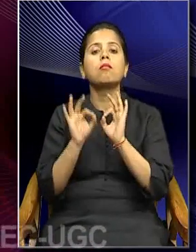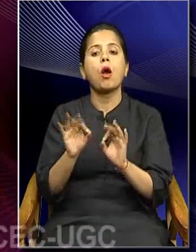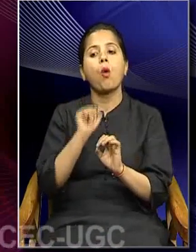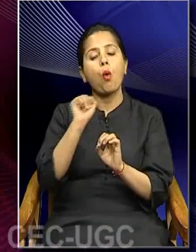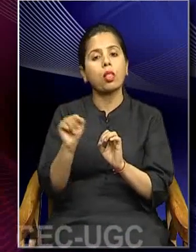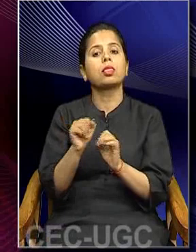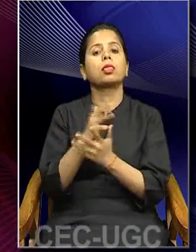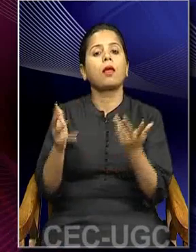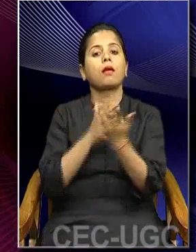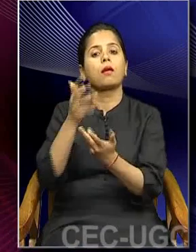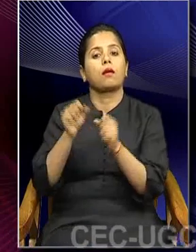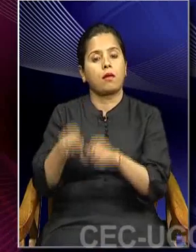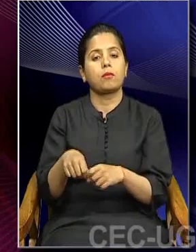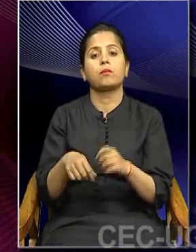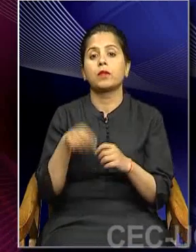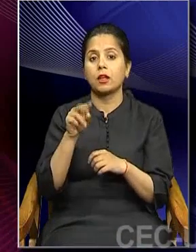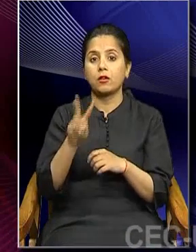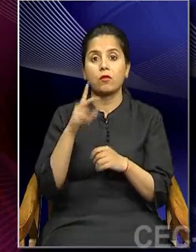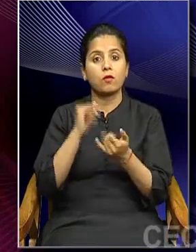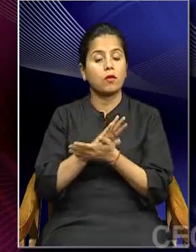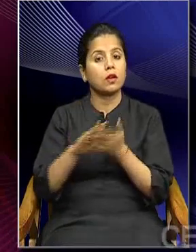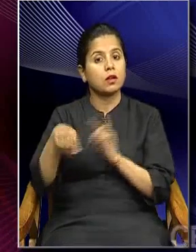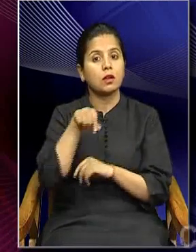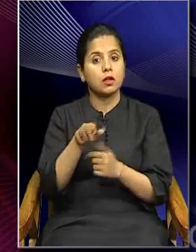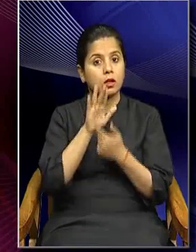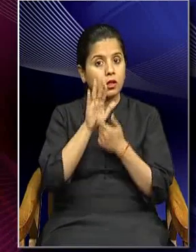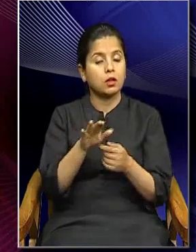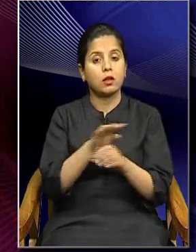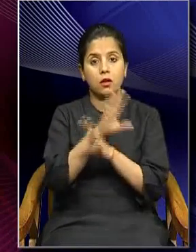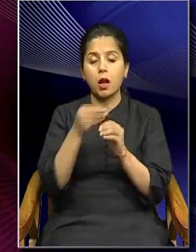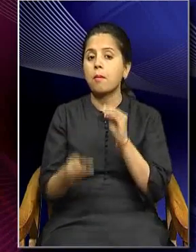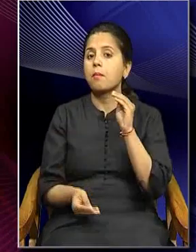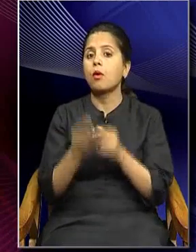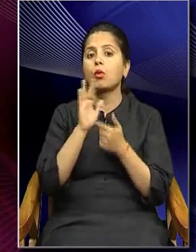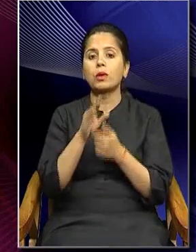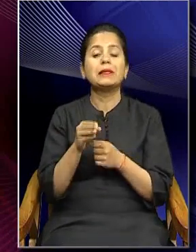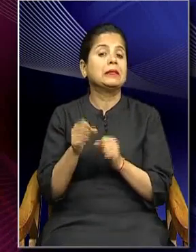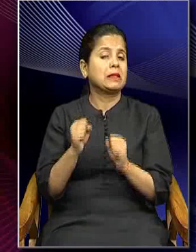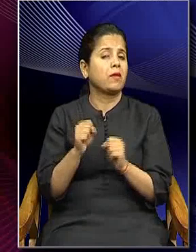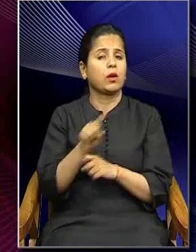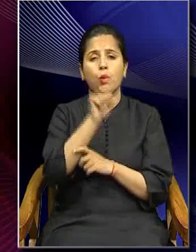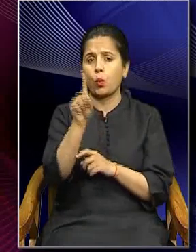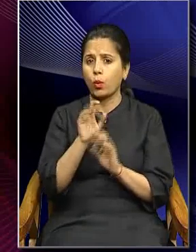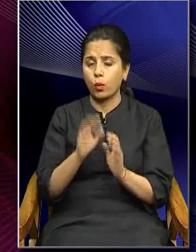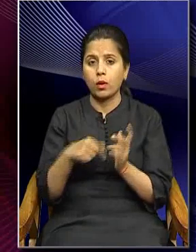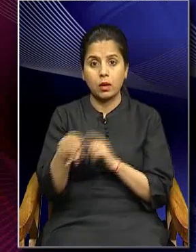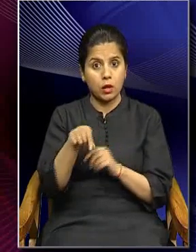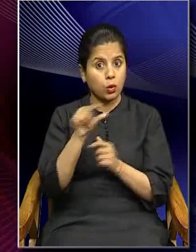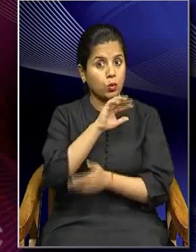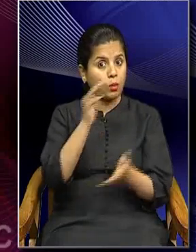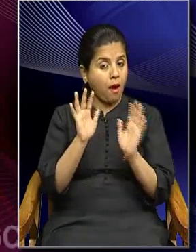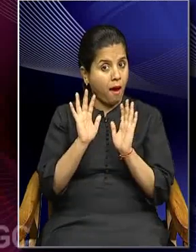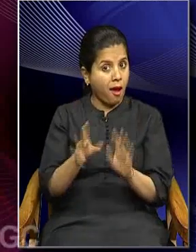instances. The Vaiśeṣika system has confronted even more difficult questions. For example, does a universal